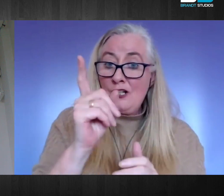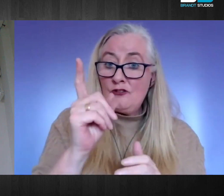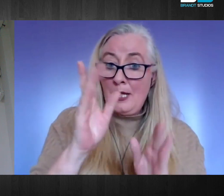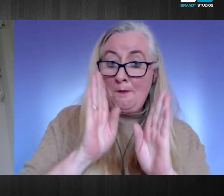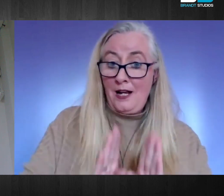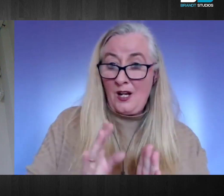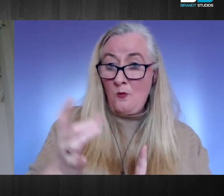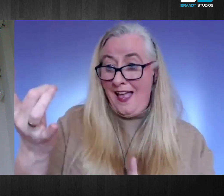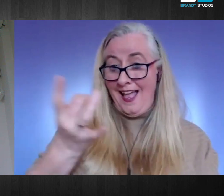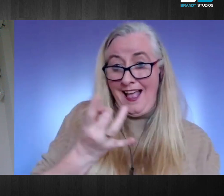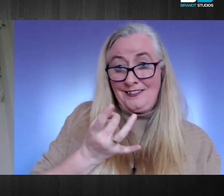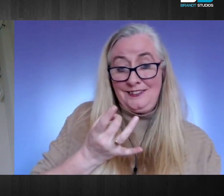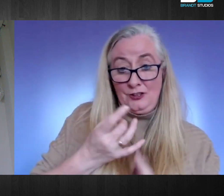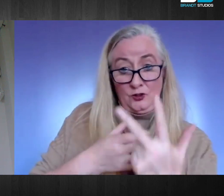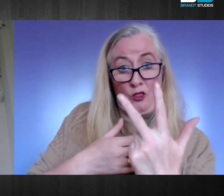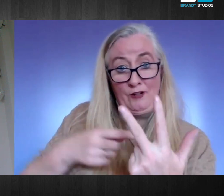be